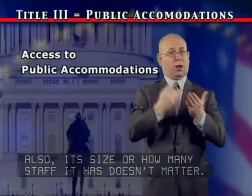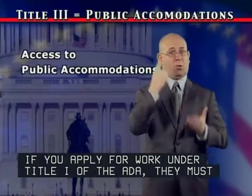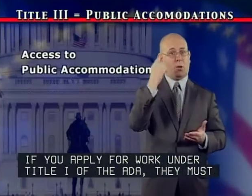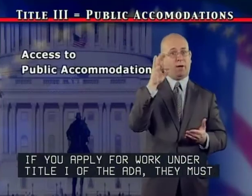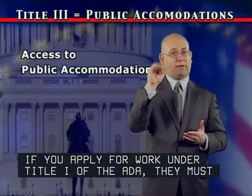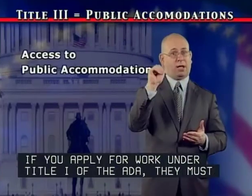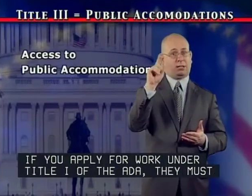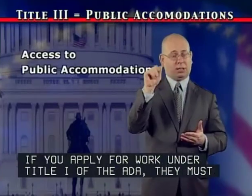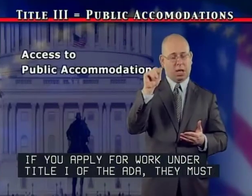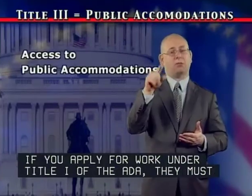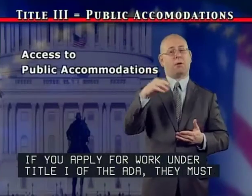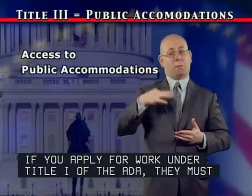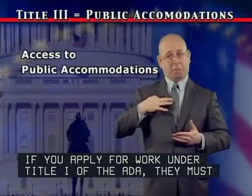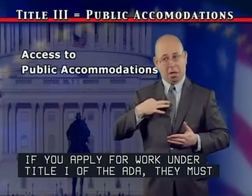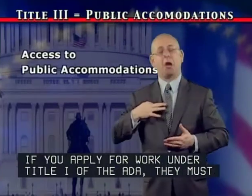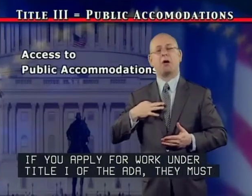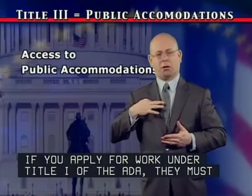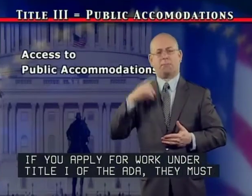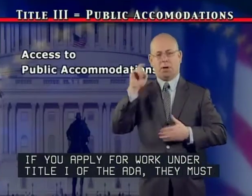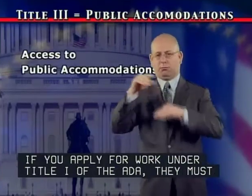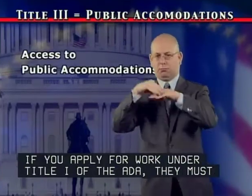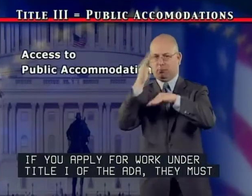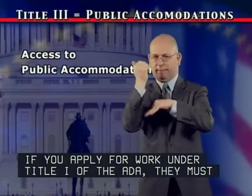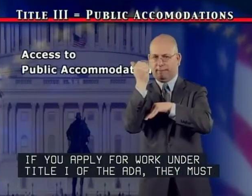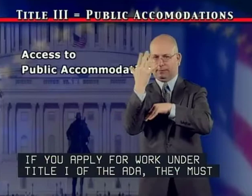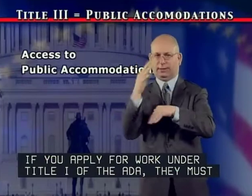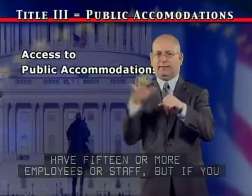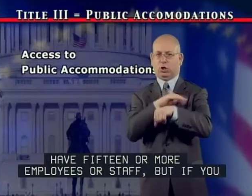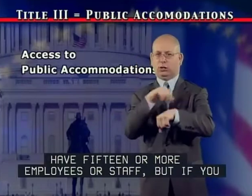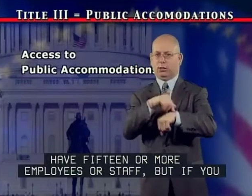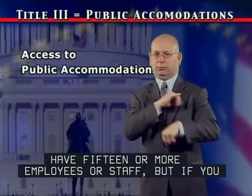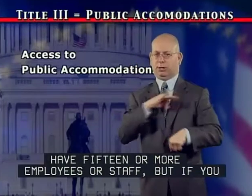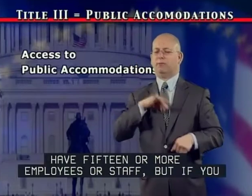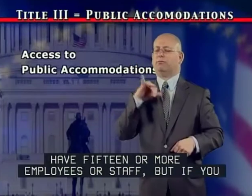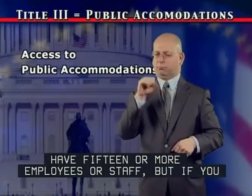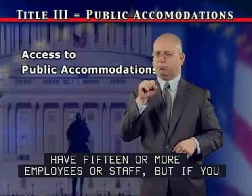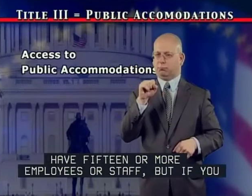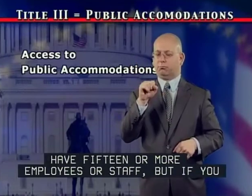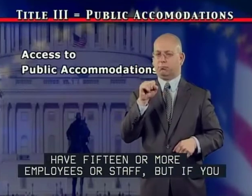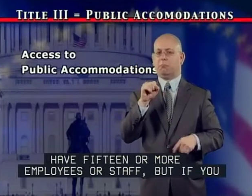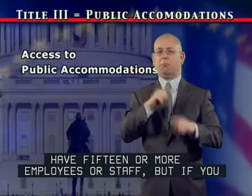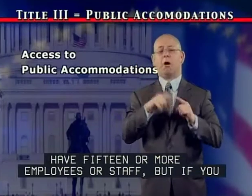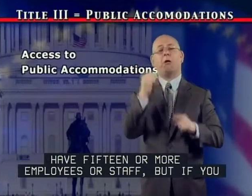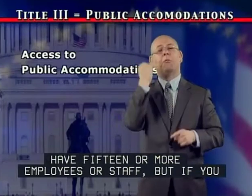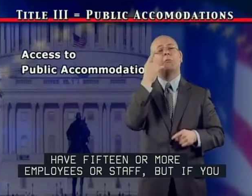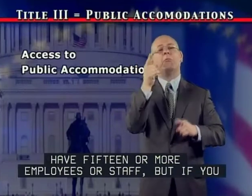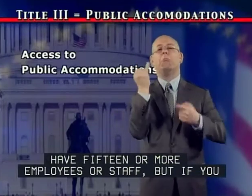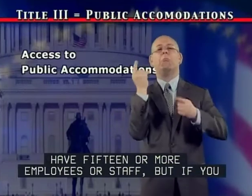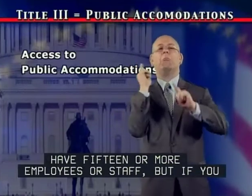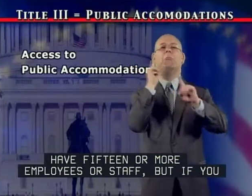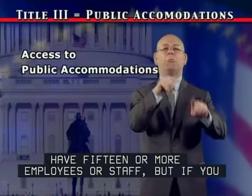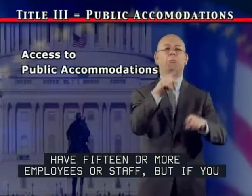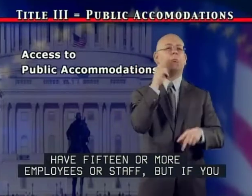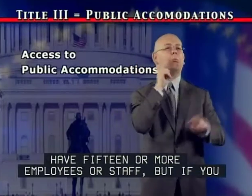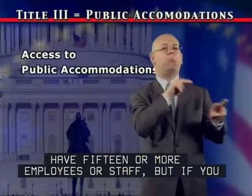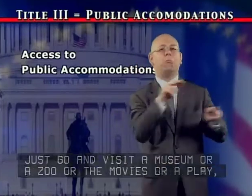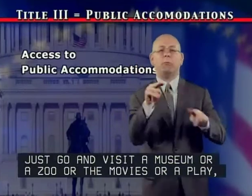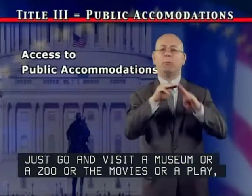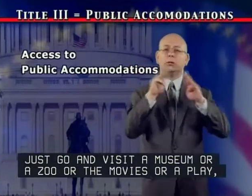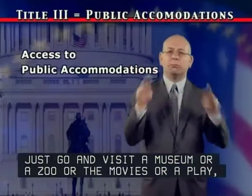If you apply for work under Title I of the ADA, they must have 15 or more employees or staff. But if you just go and